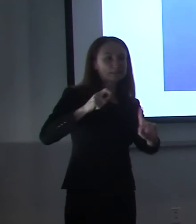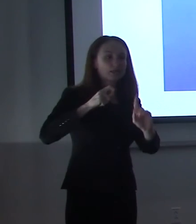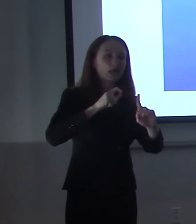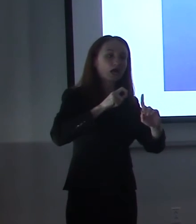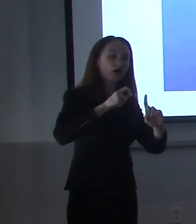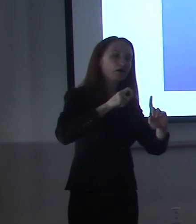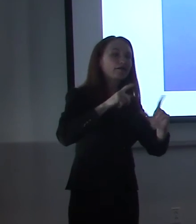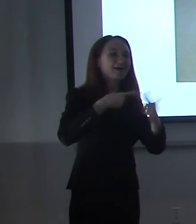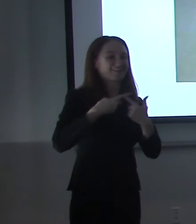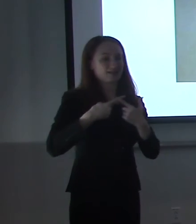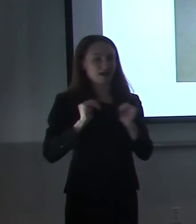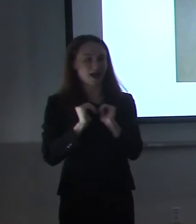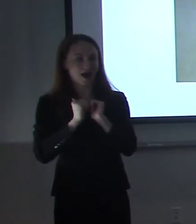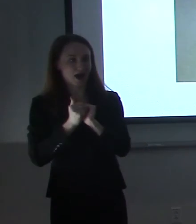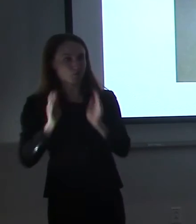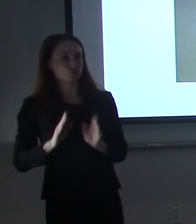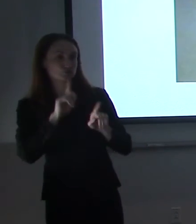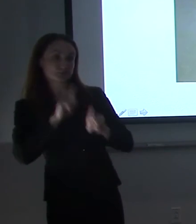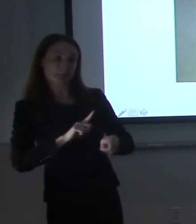responding to those.